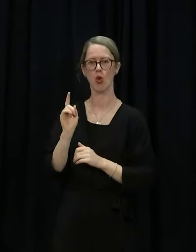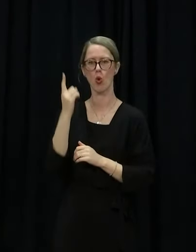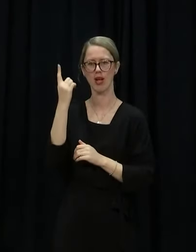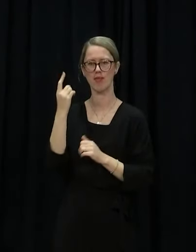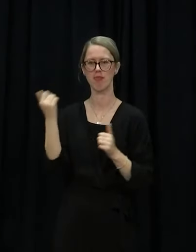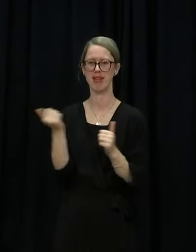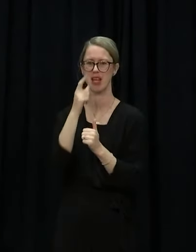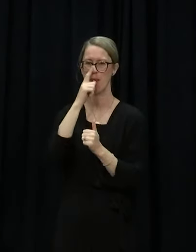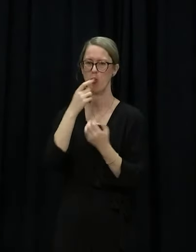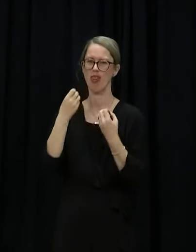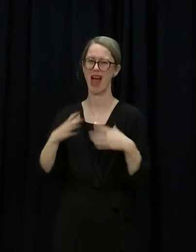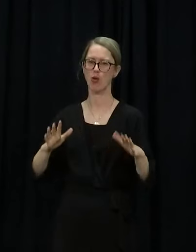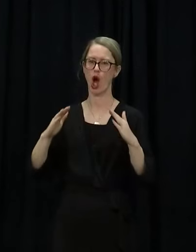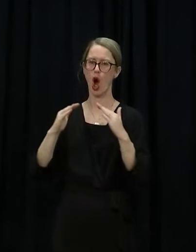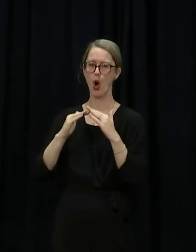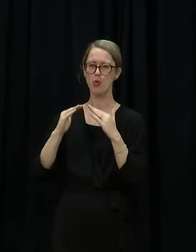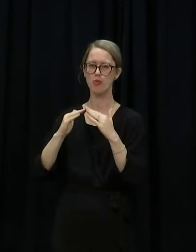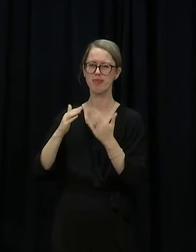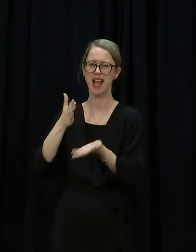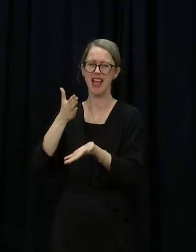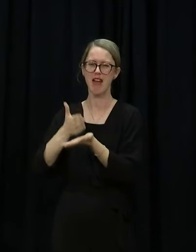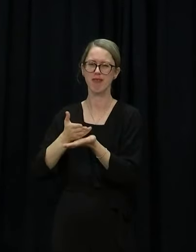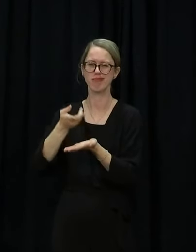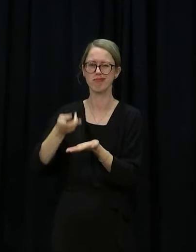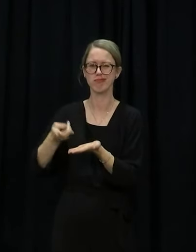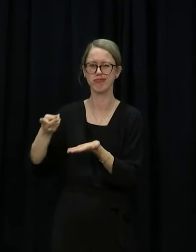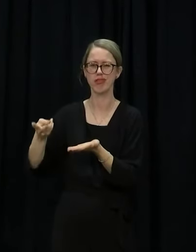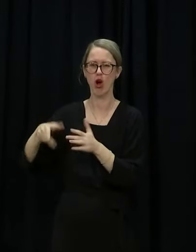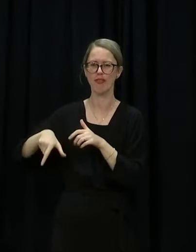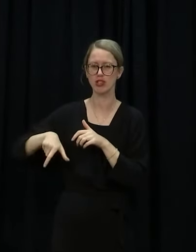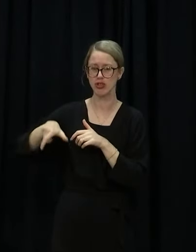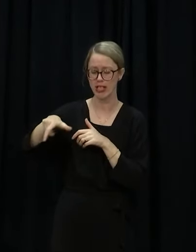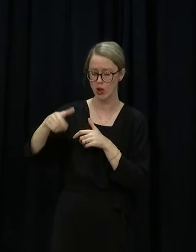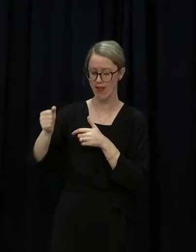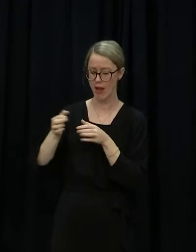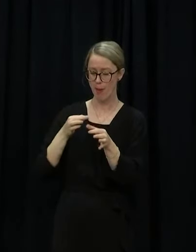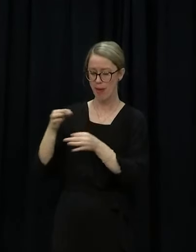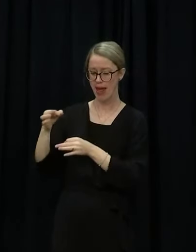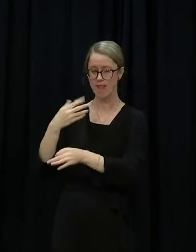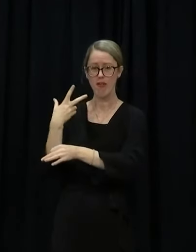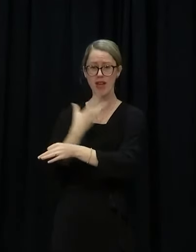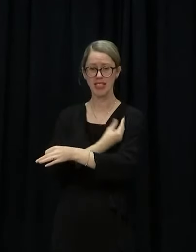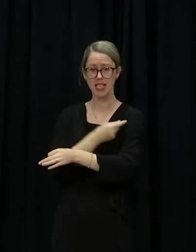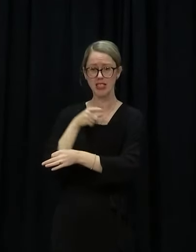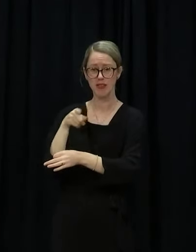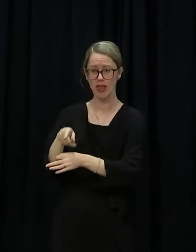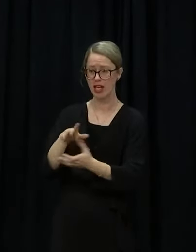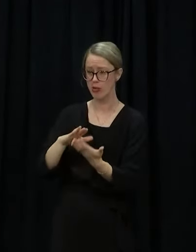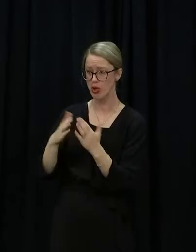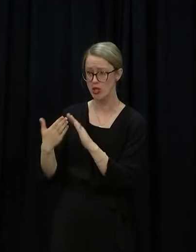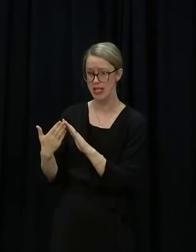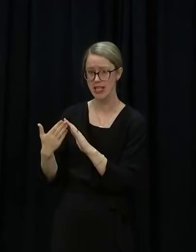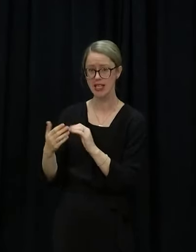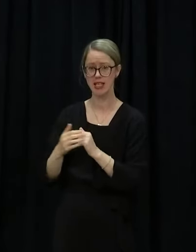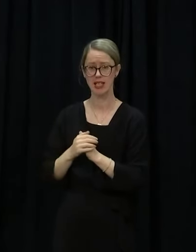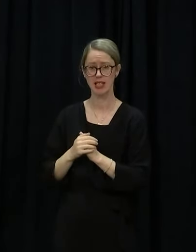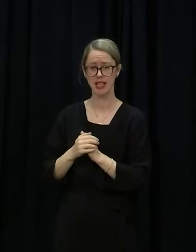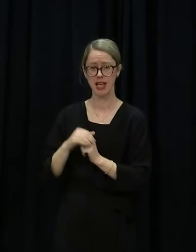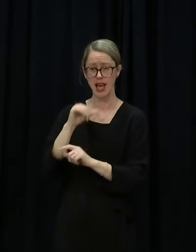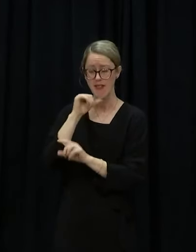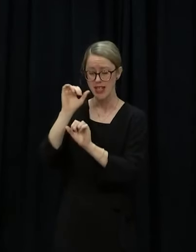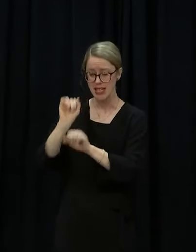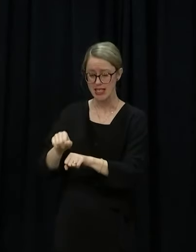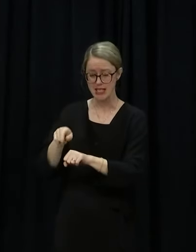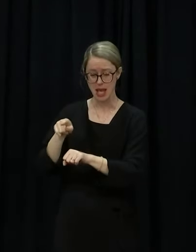homeless community. Is there a vaccination rollout plan specific for the homeless community? And if there is, has it been